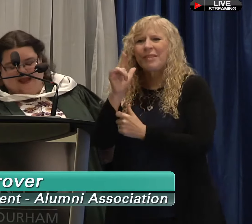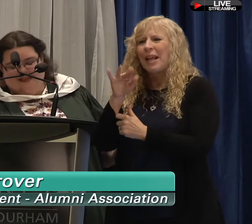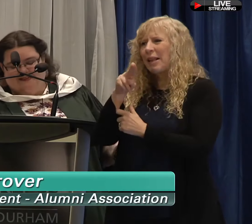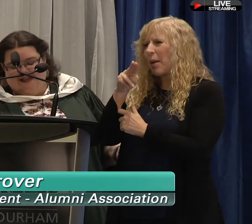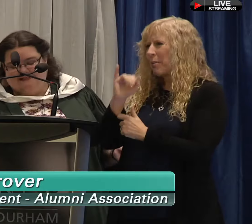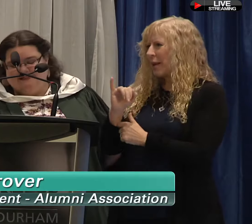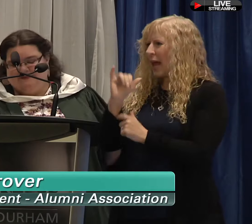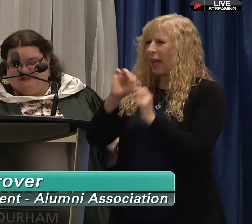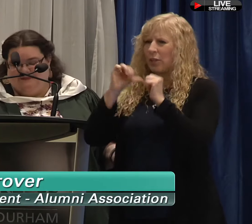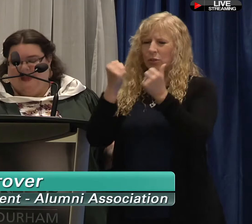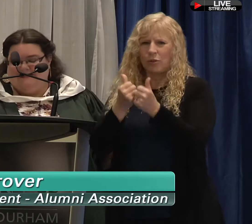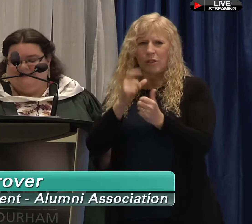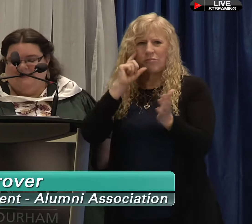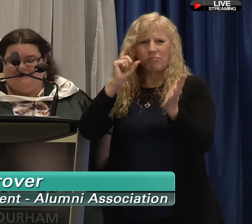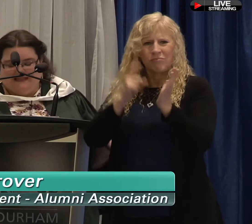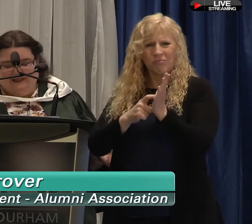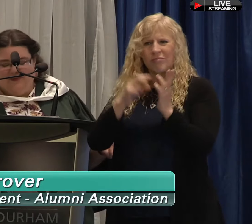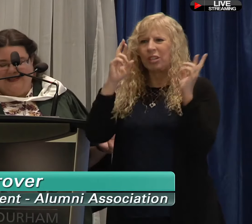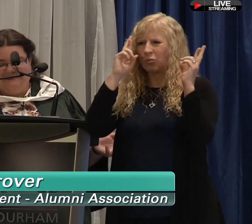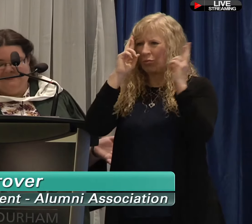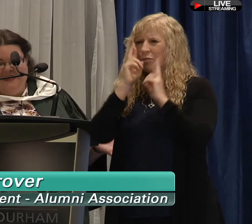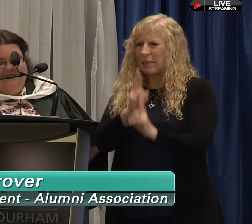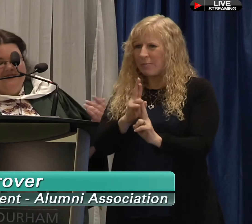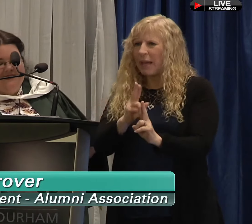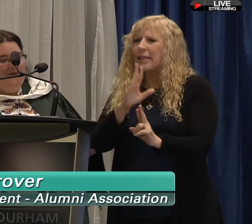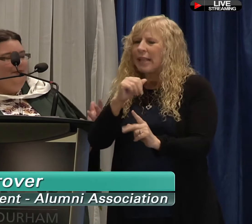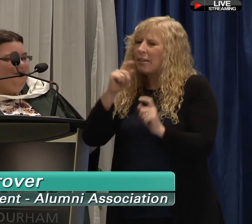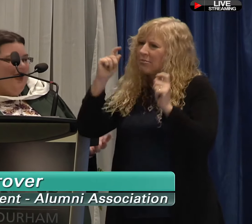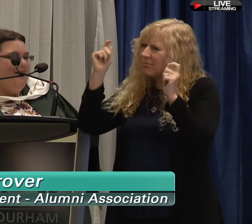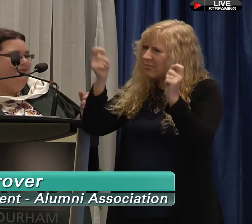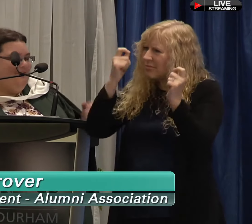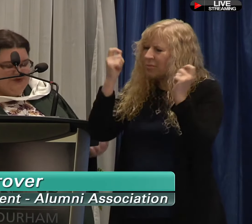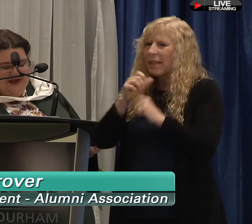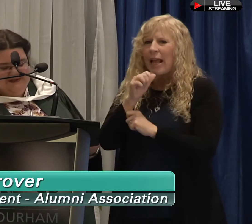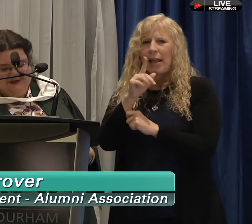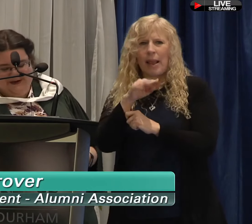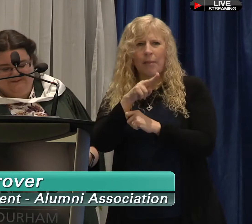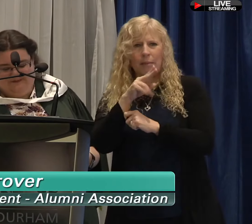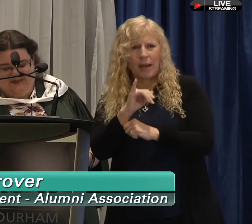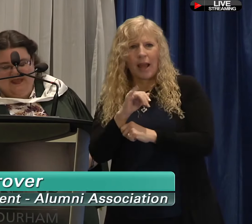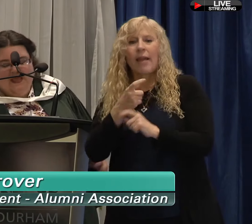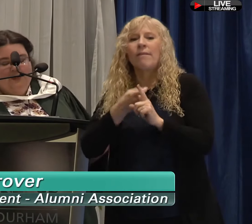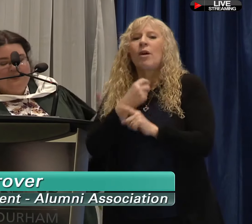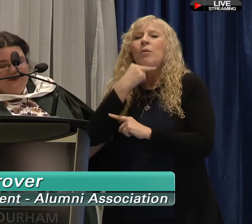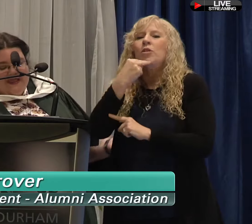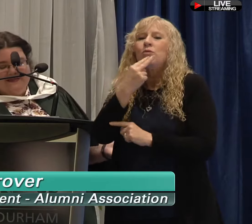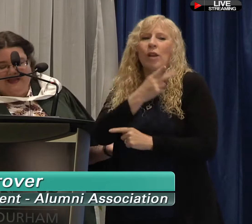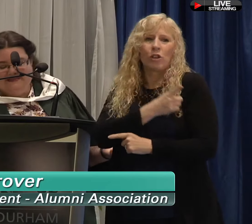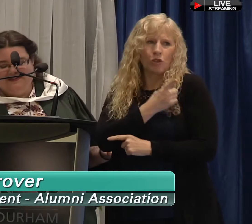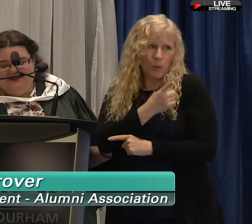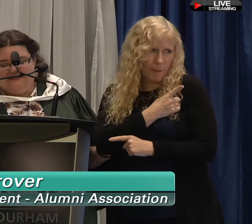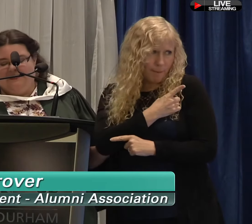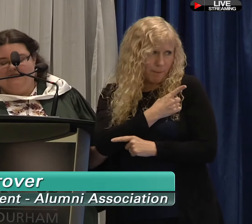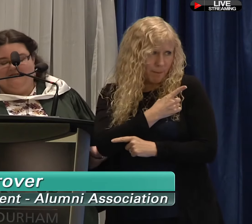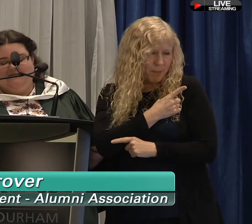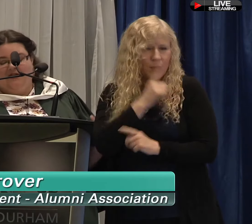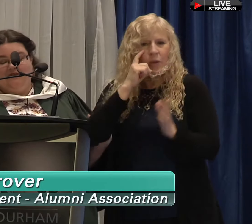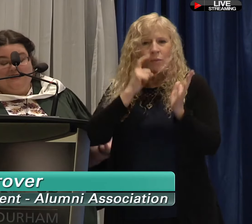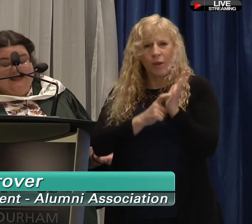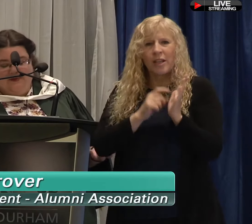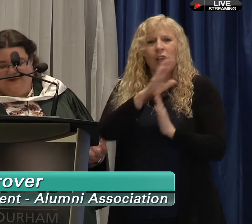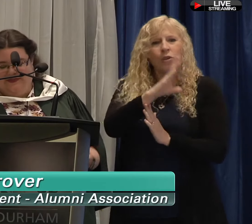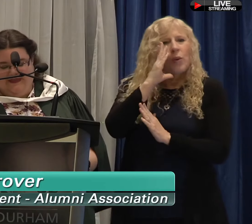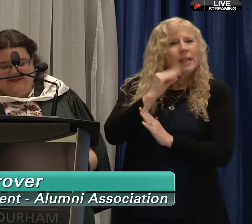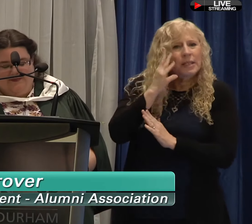Association recognizes, respects, and celebrates the alum who come from Trent Durham. We recognize your experiences